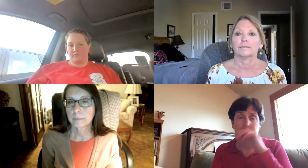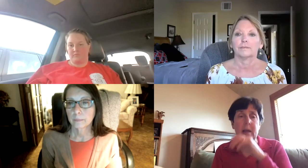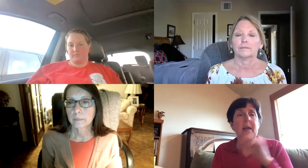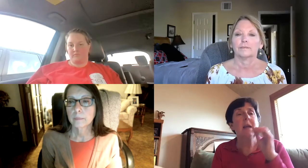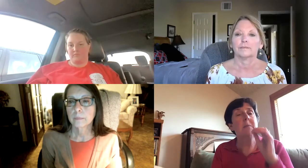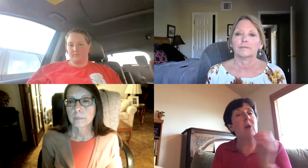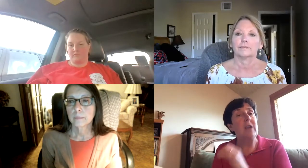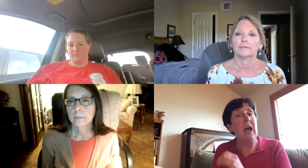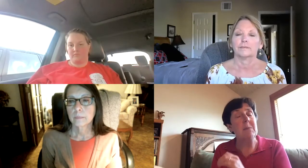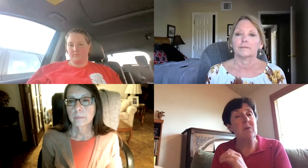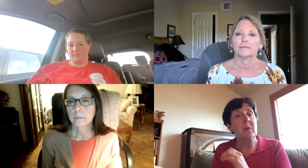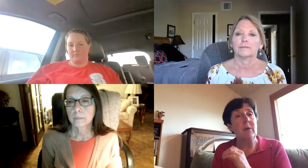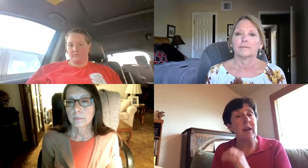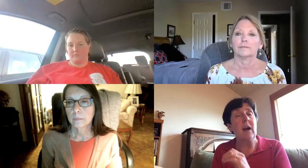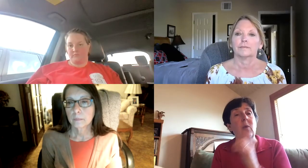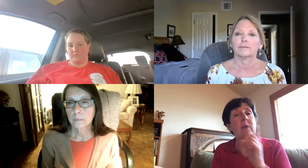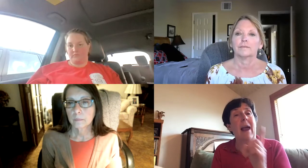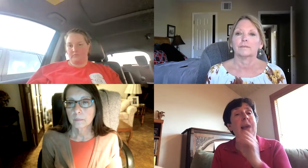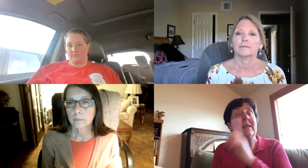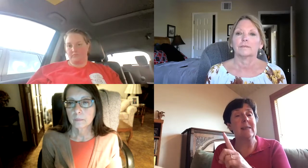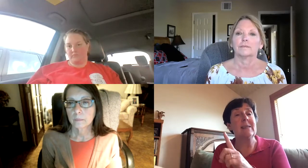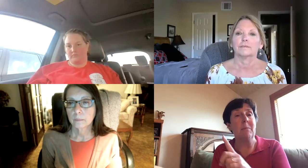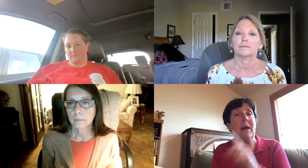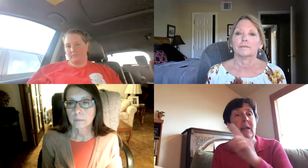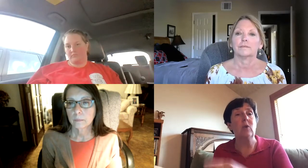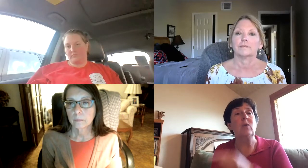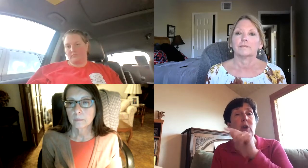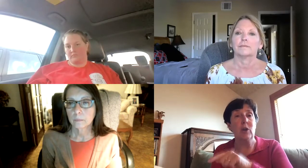met. Both times we were there, we ran into